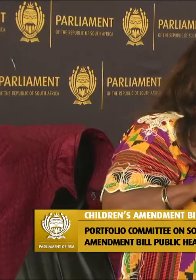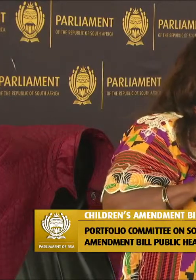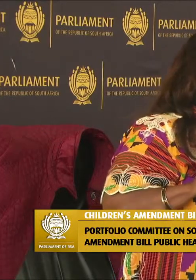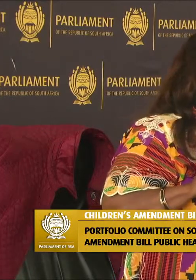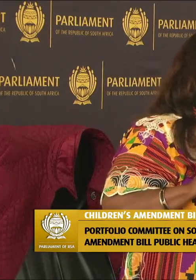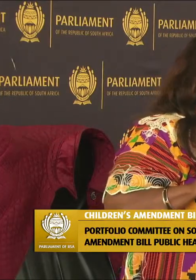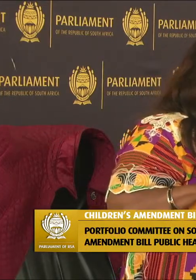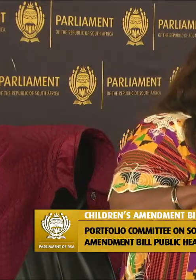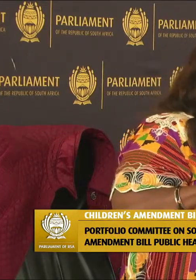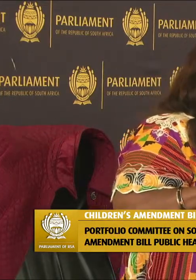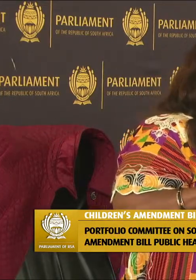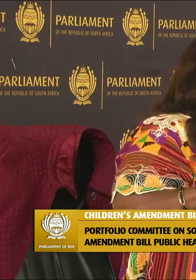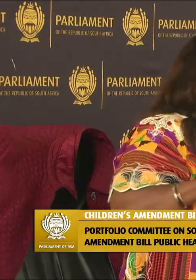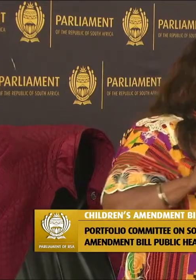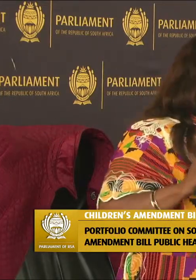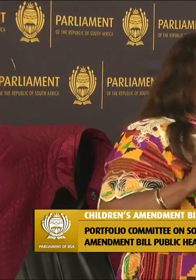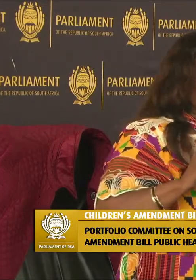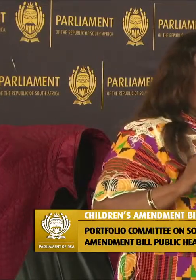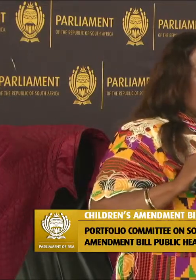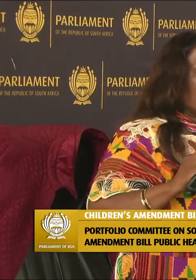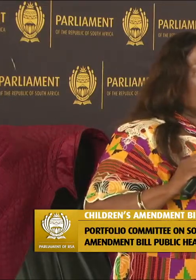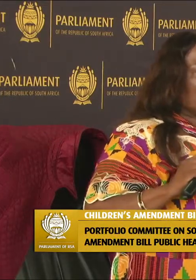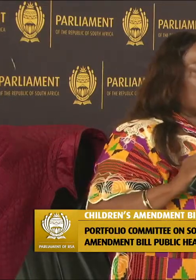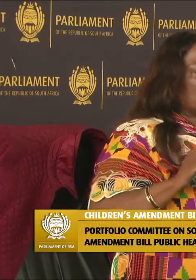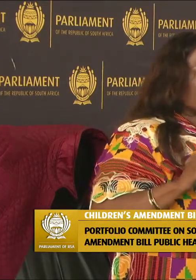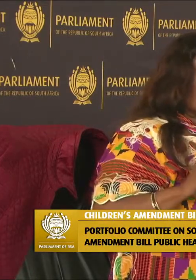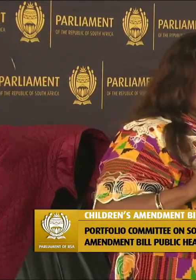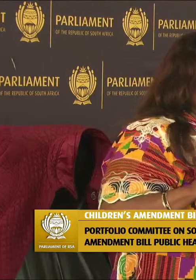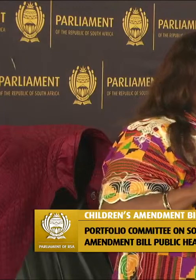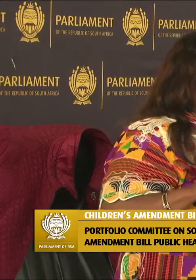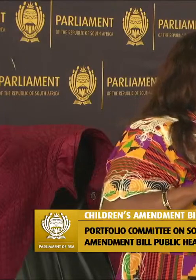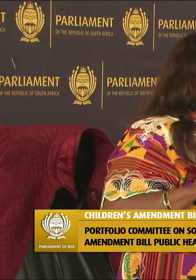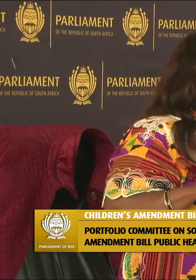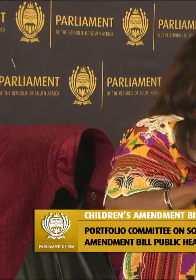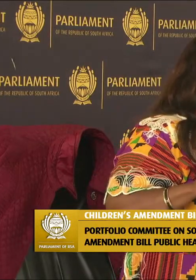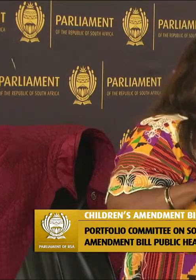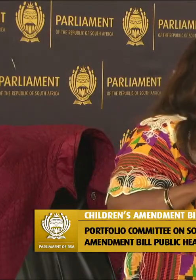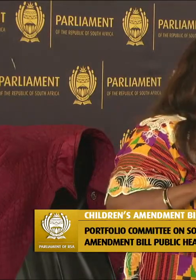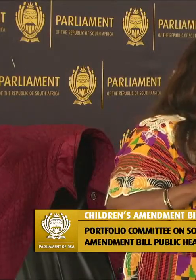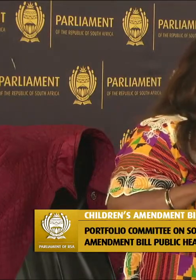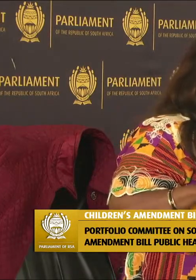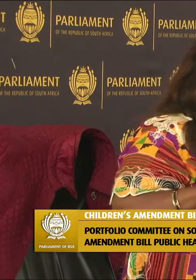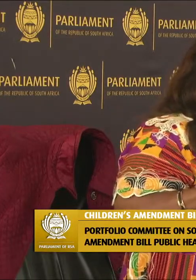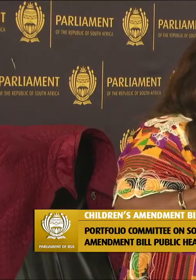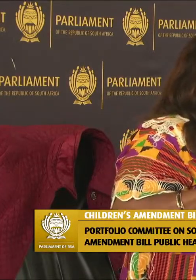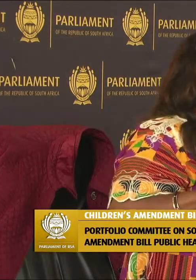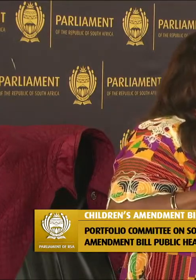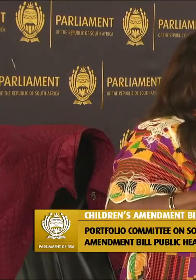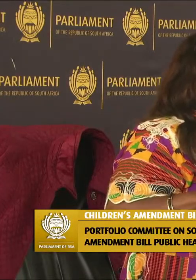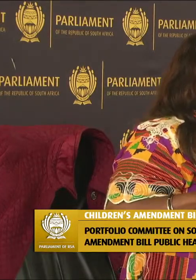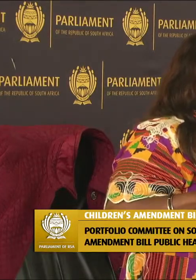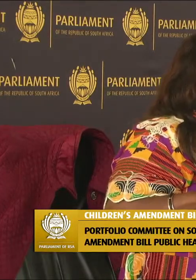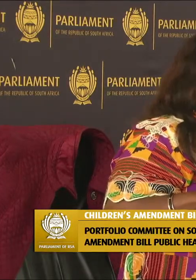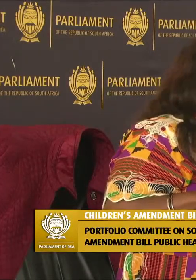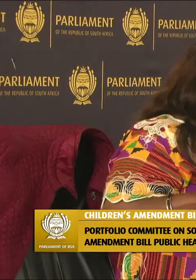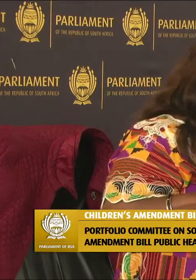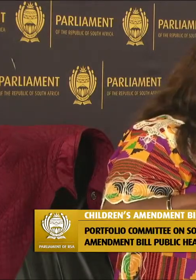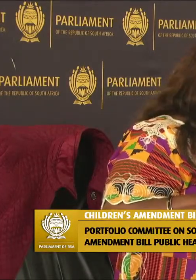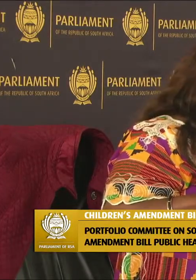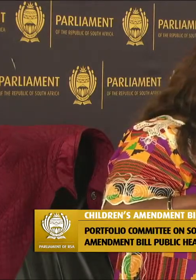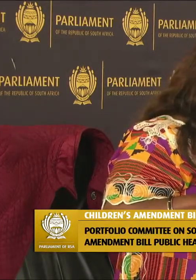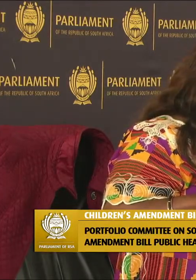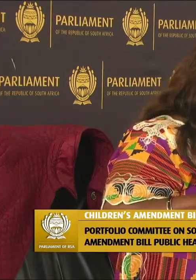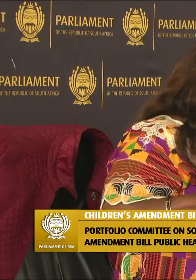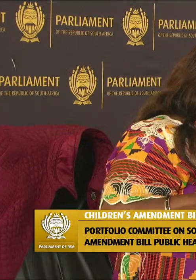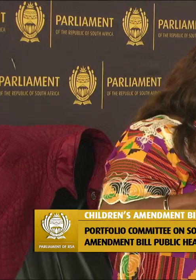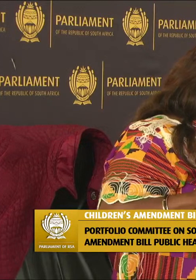ngaye kwilizwe likude abe ingakhange iprocesses ezifanele ulandelwa zibe zilandelwa. There's